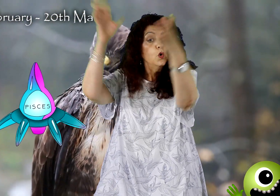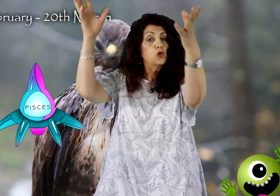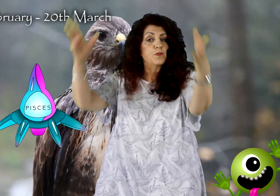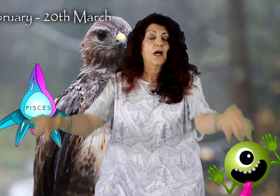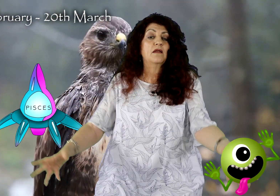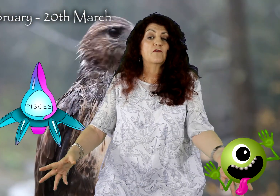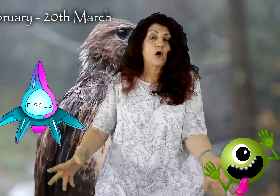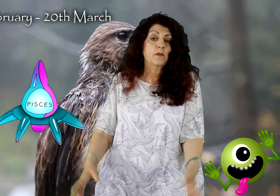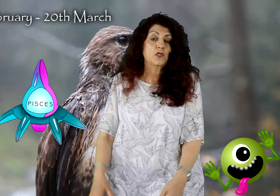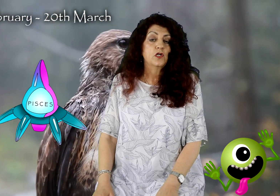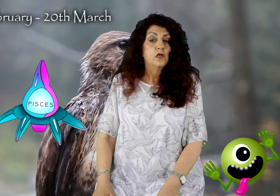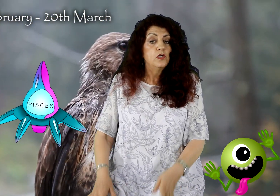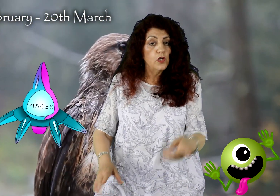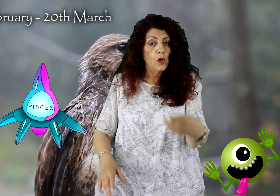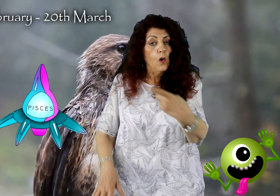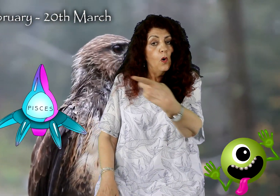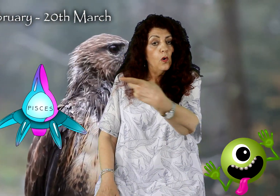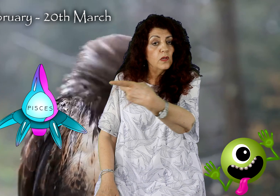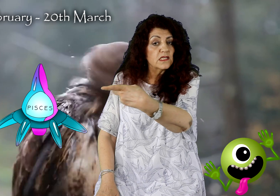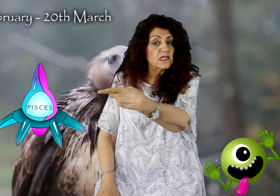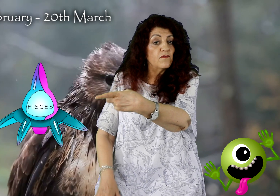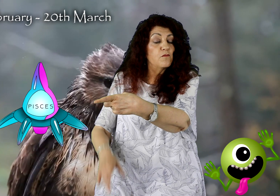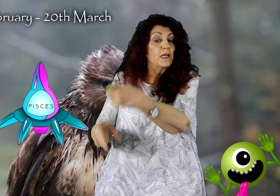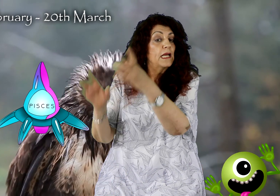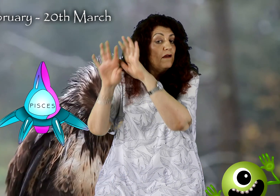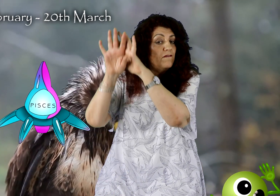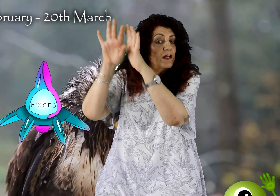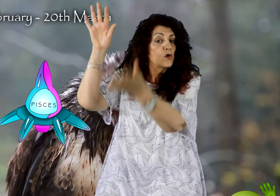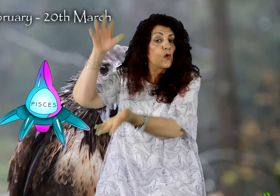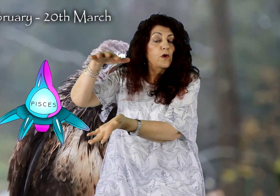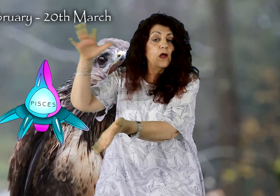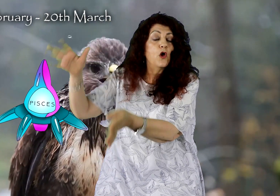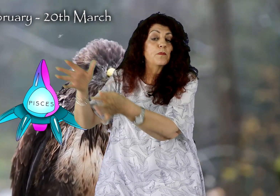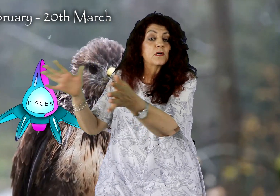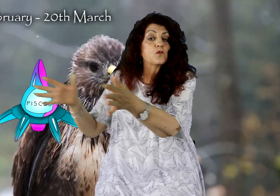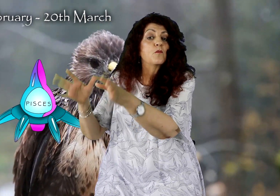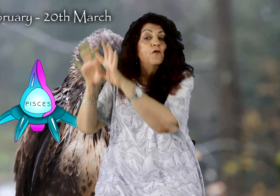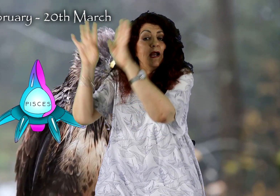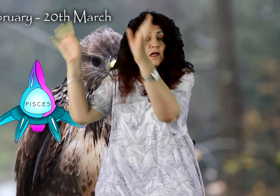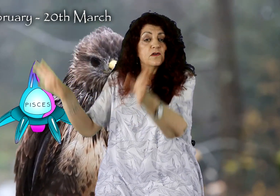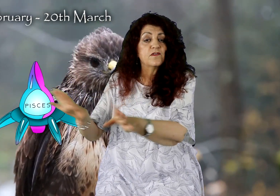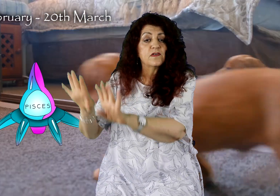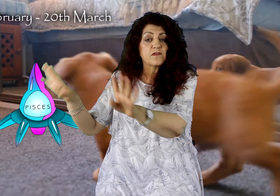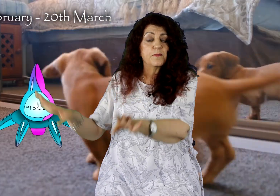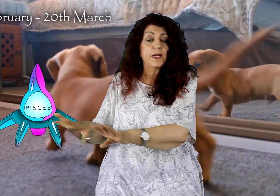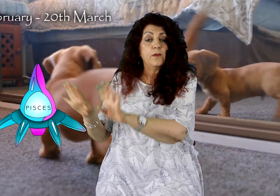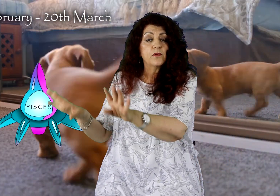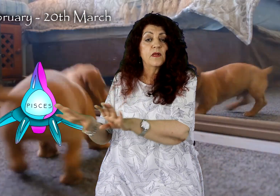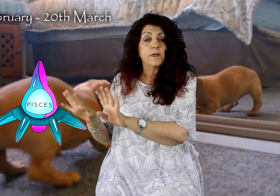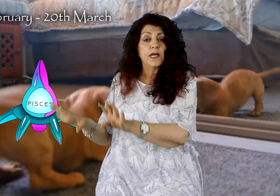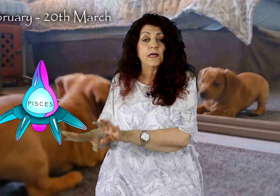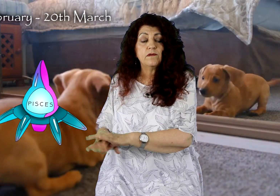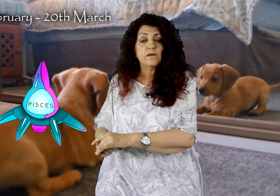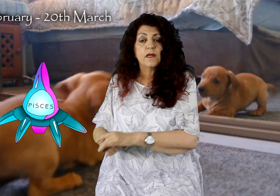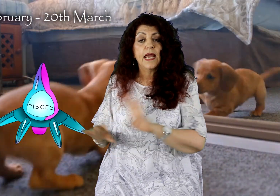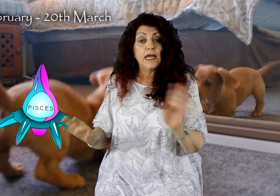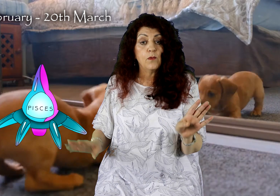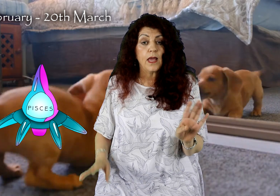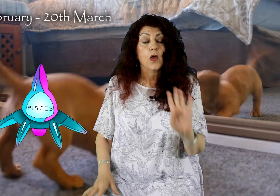huge pile of garbage. You know, all that stuff you've been carefully ignoring, hoping it will miraculously disappear. Wouldn't that be nice? Anyway,